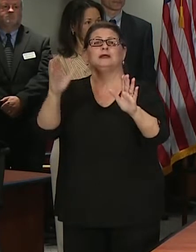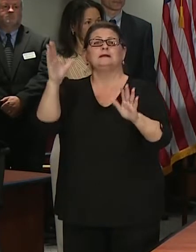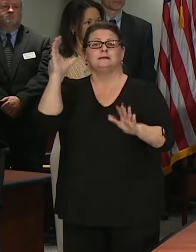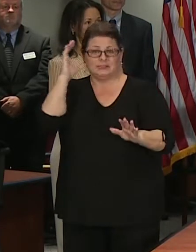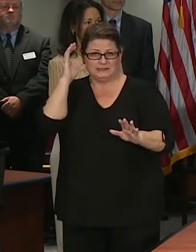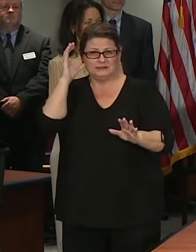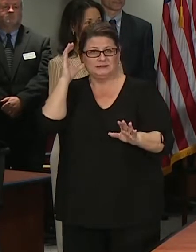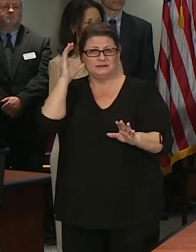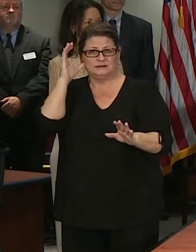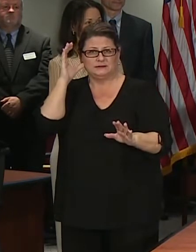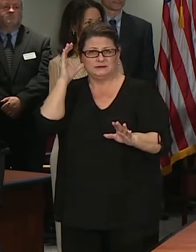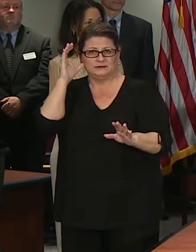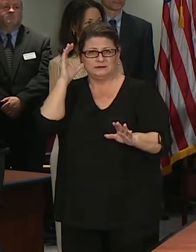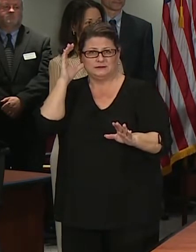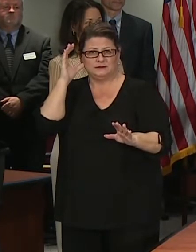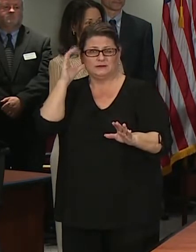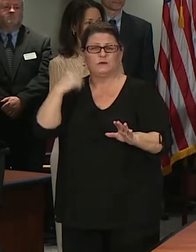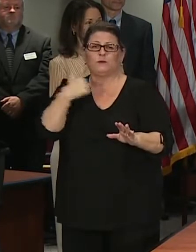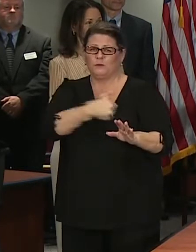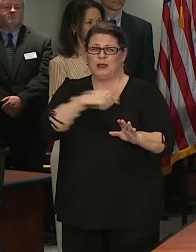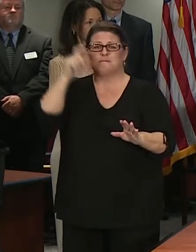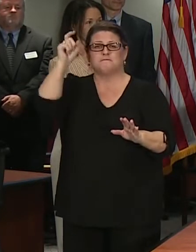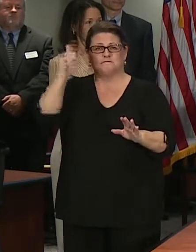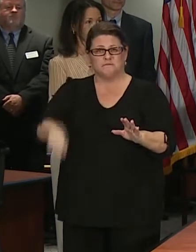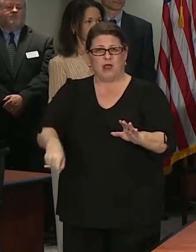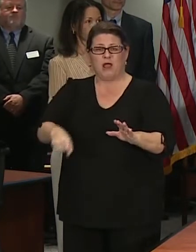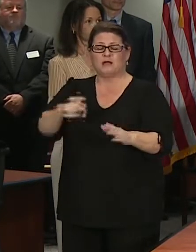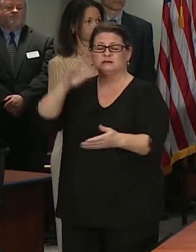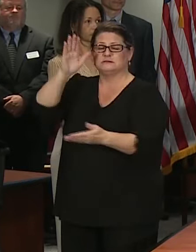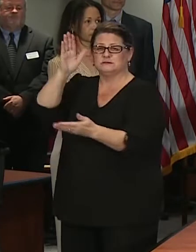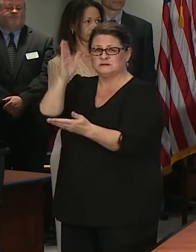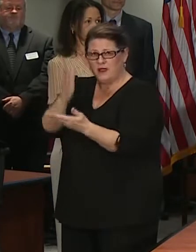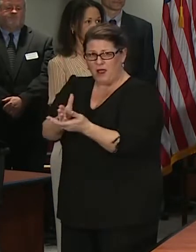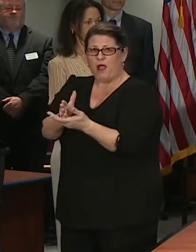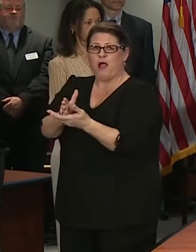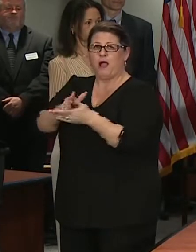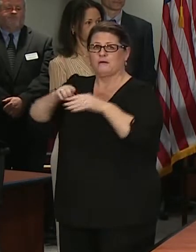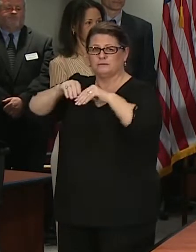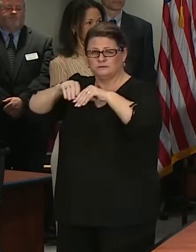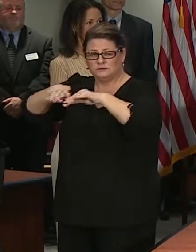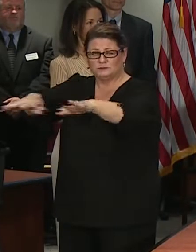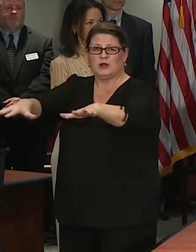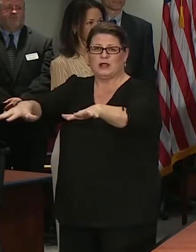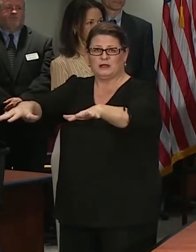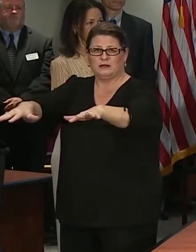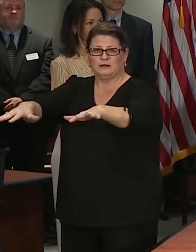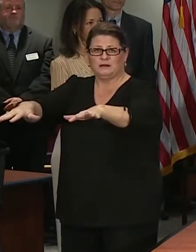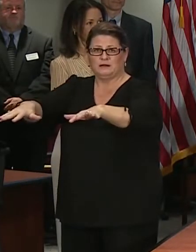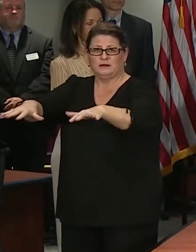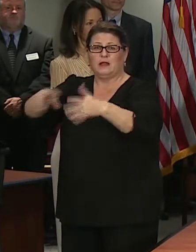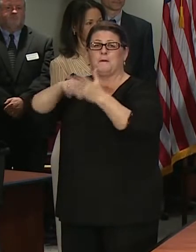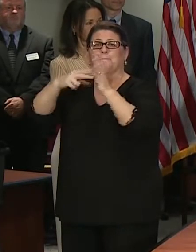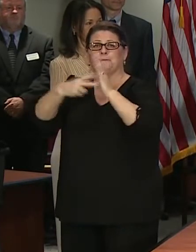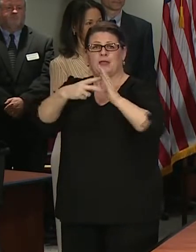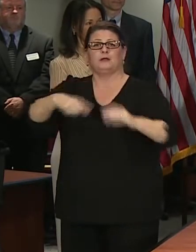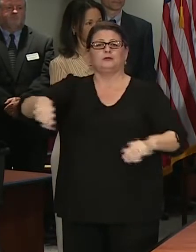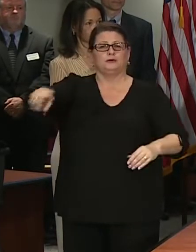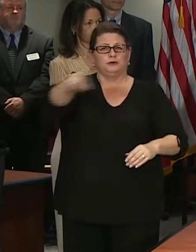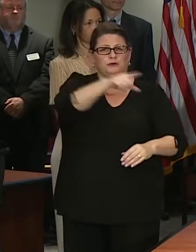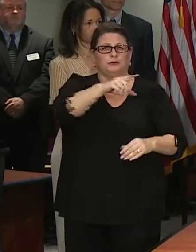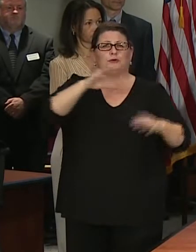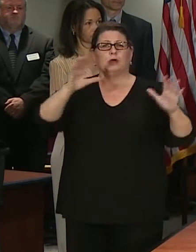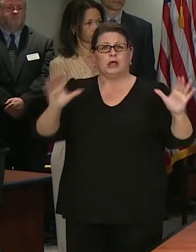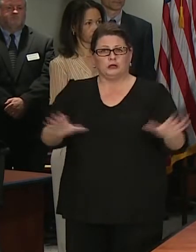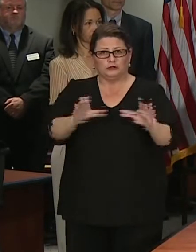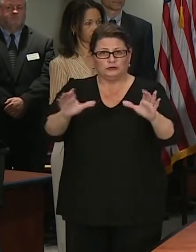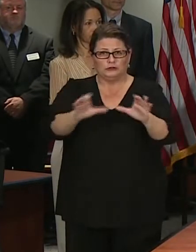going after this virus, but we must seek to do as little damage, as little